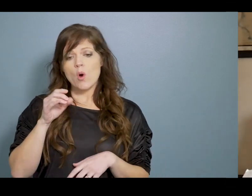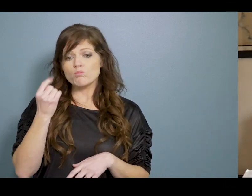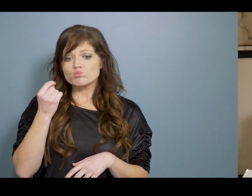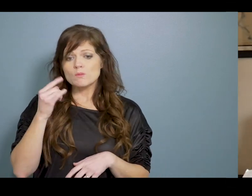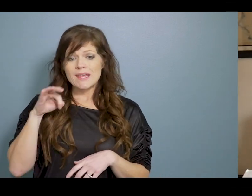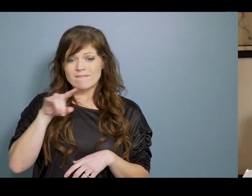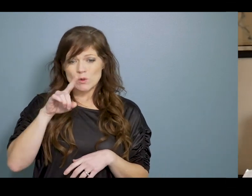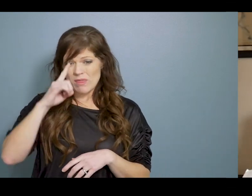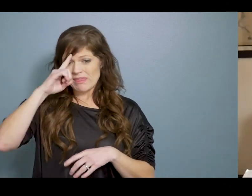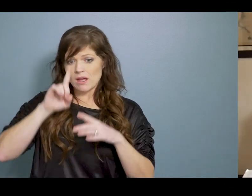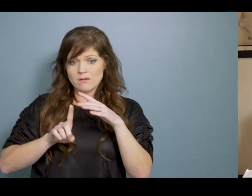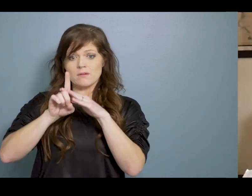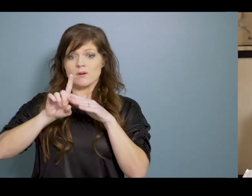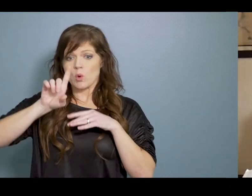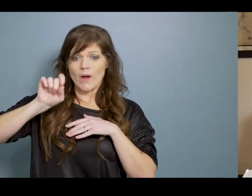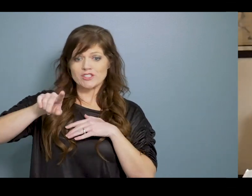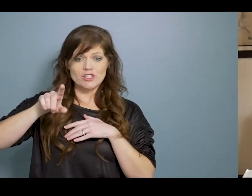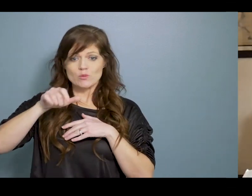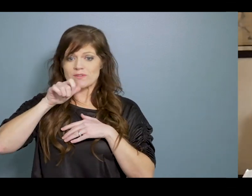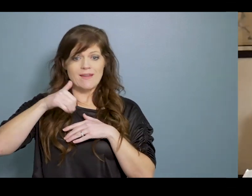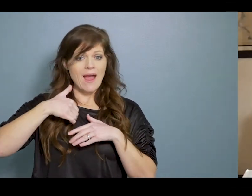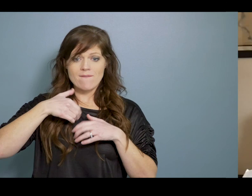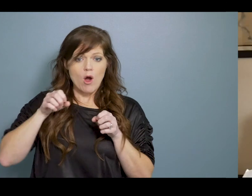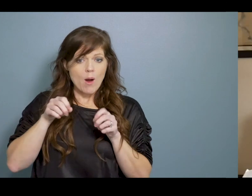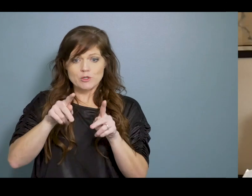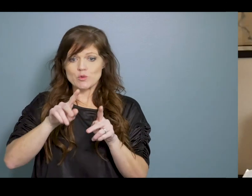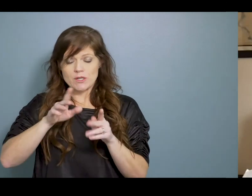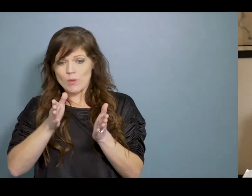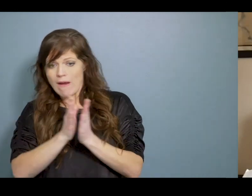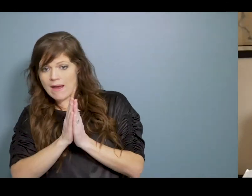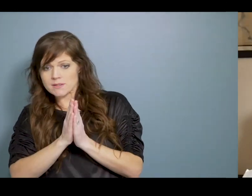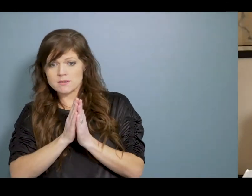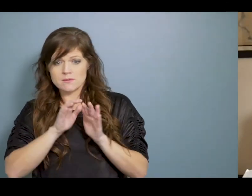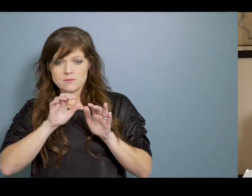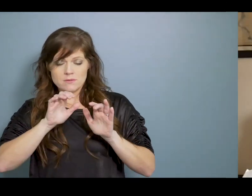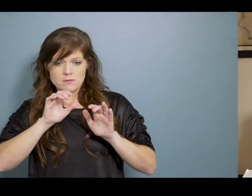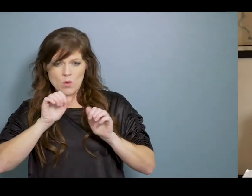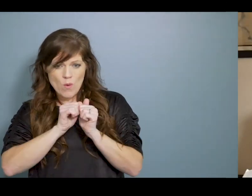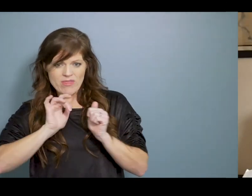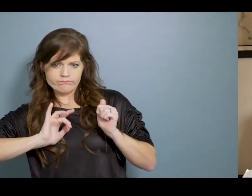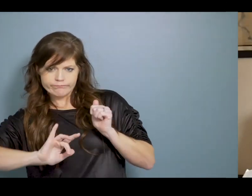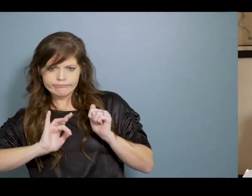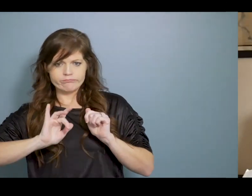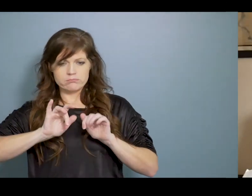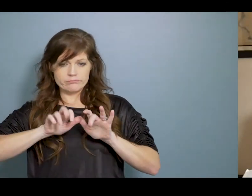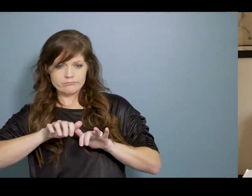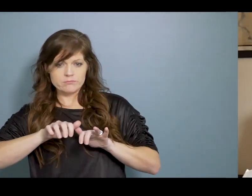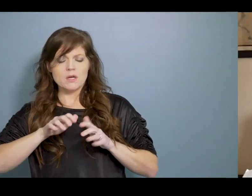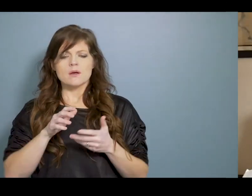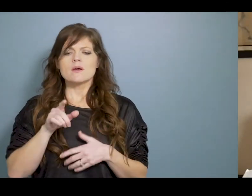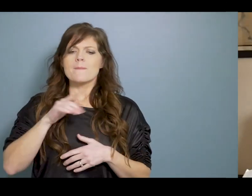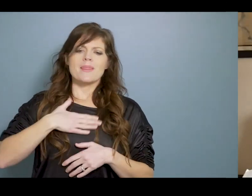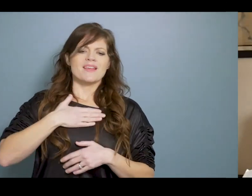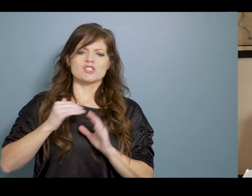question after we adjourn here in a little bit and you didn't get a chance to ask it, we'd love to take those. You can just email